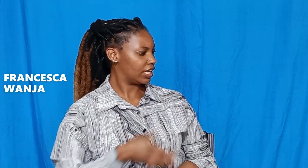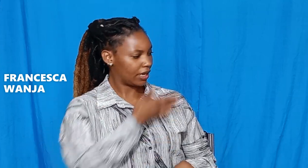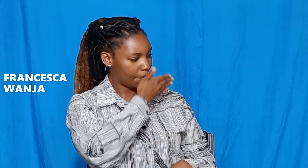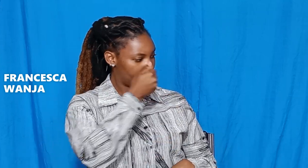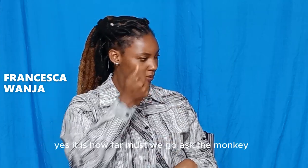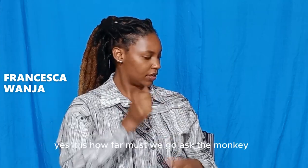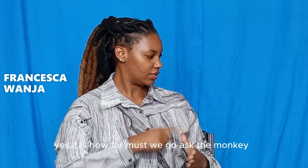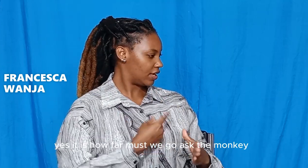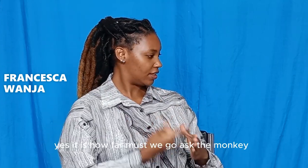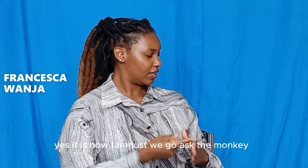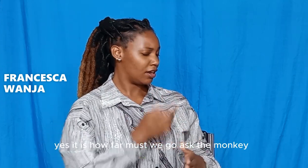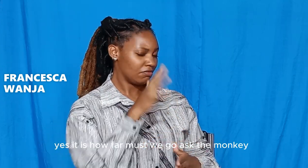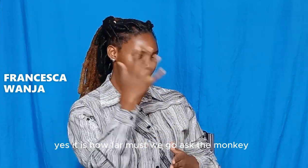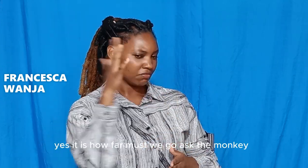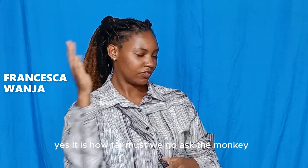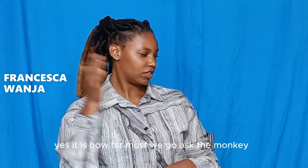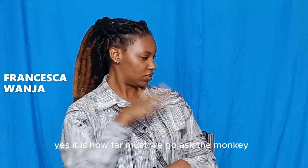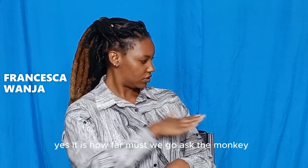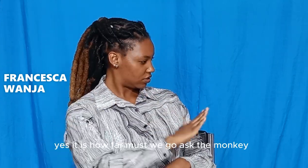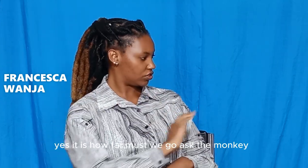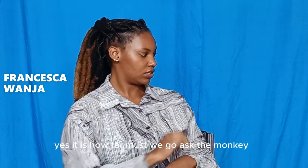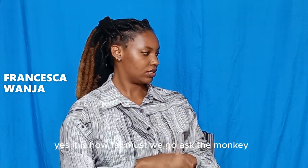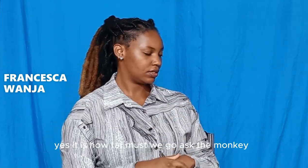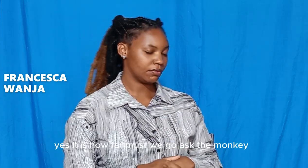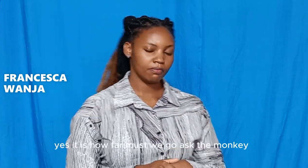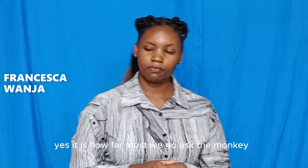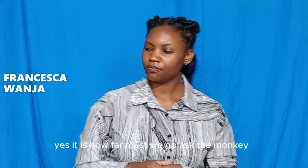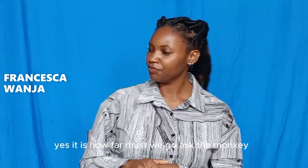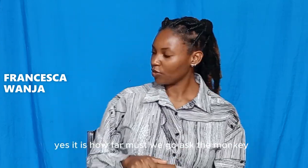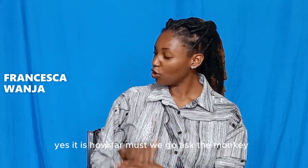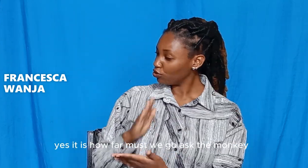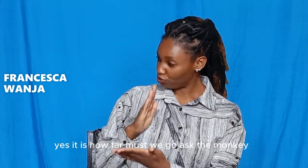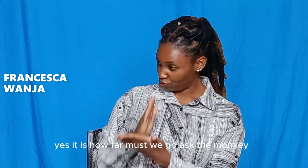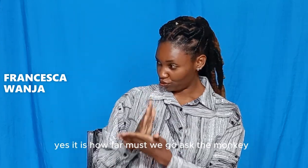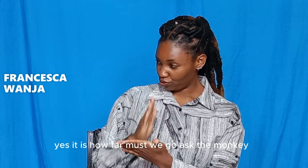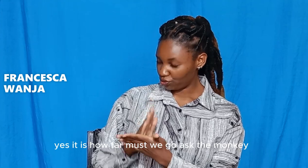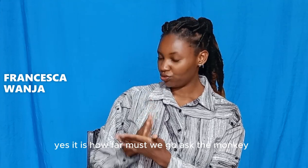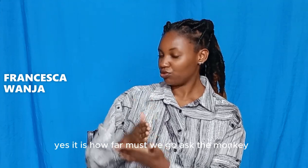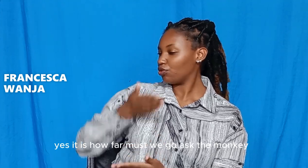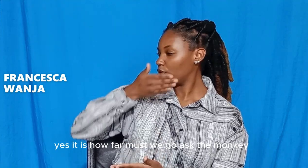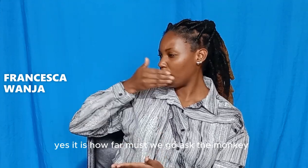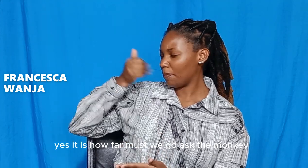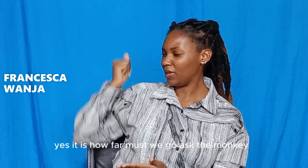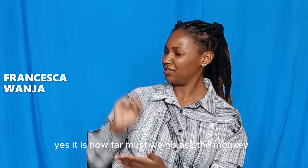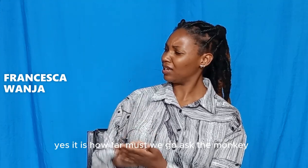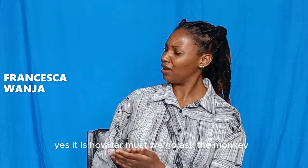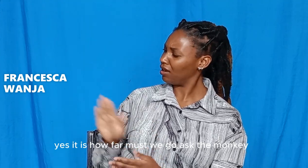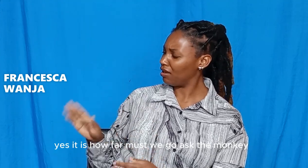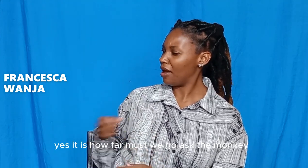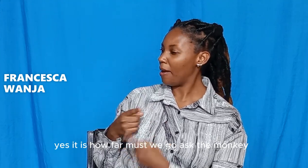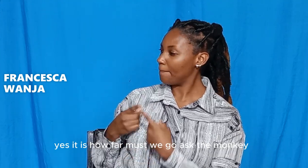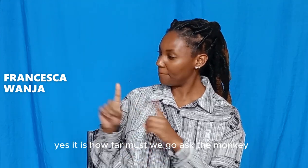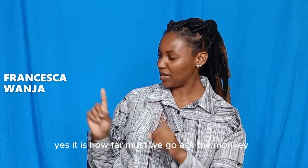Yes, it is. How far must we go? Asked the monkey.